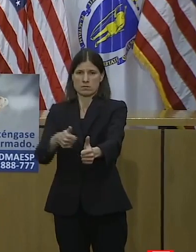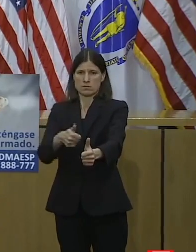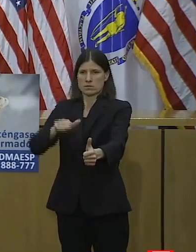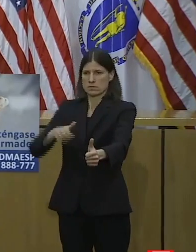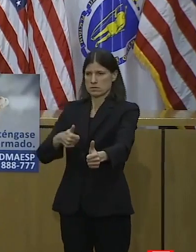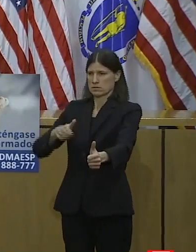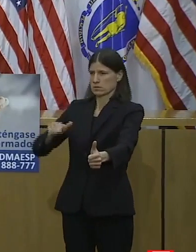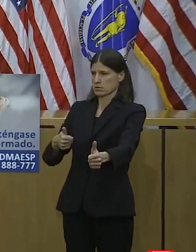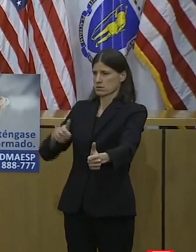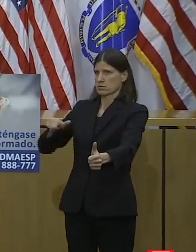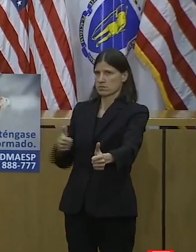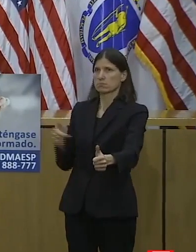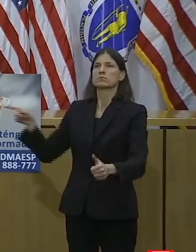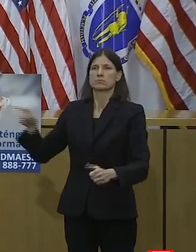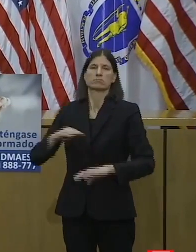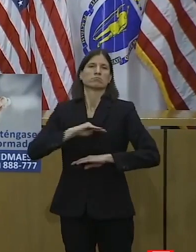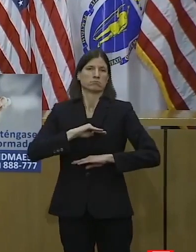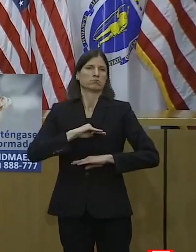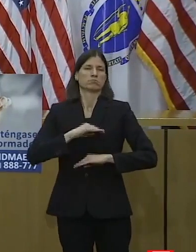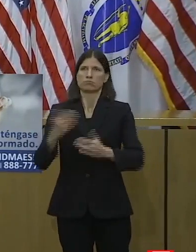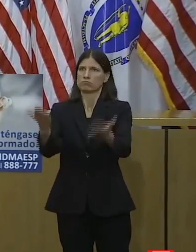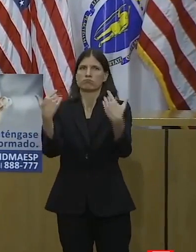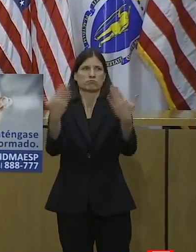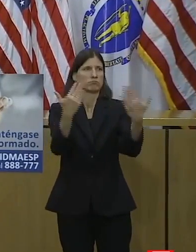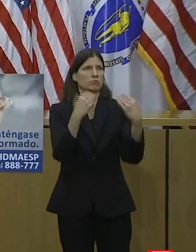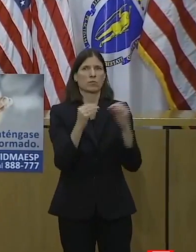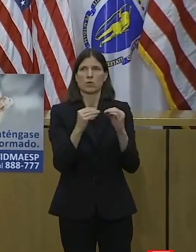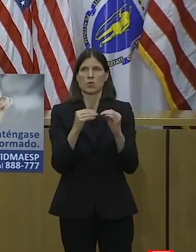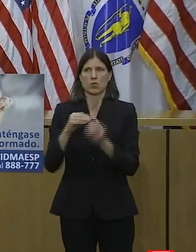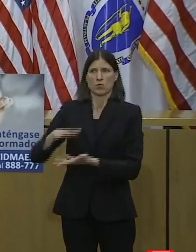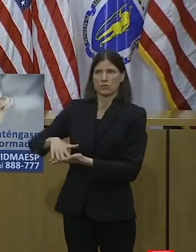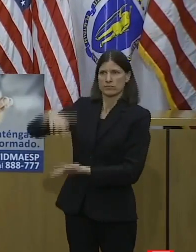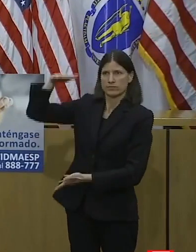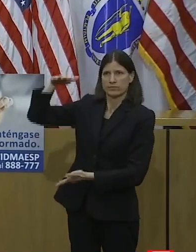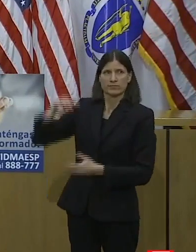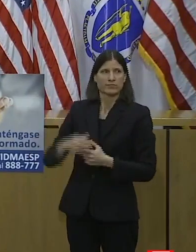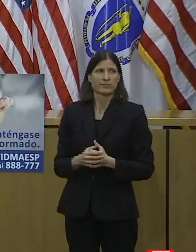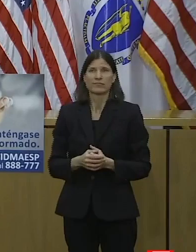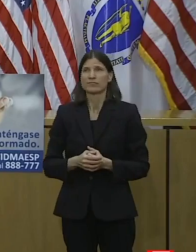I hope this is a real learning experience for